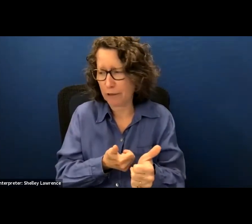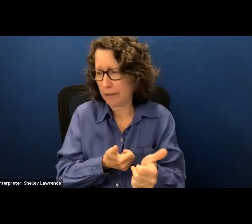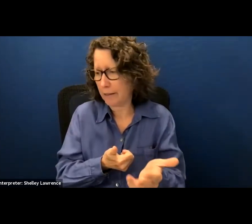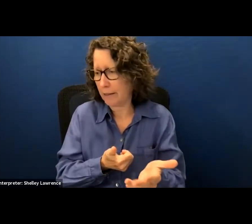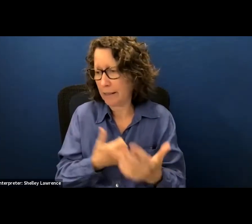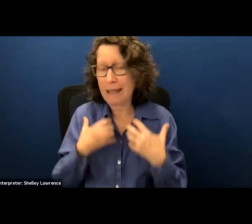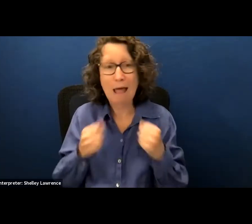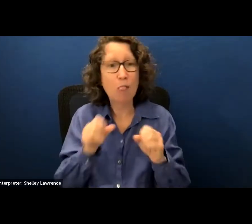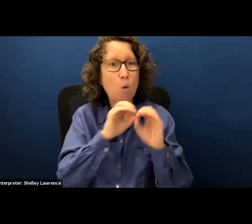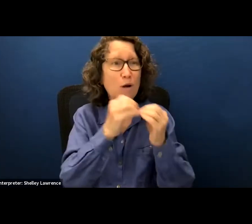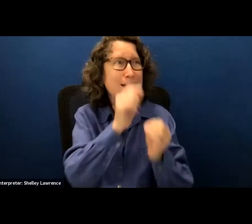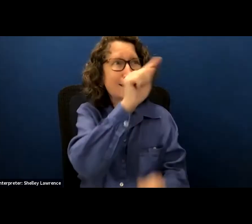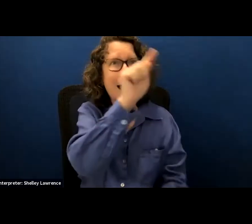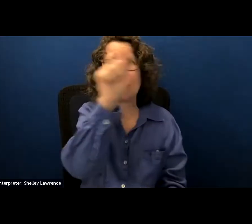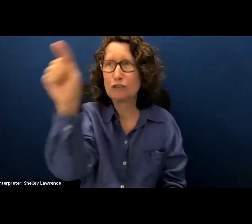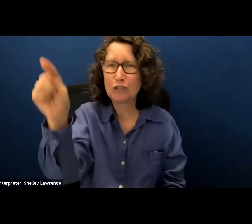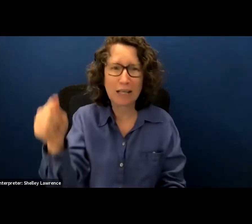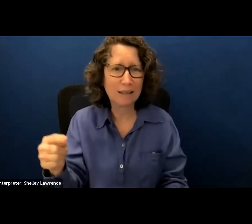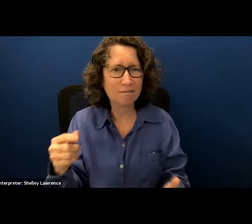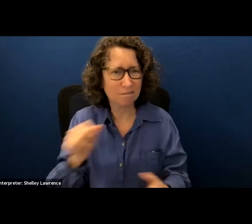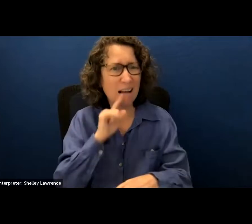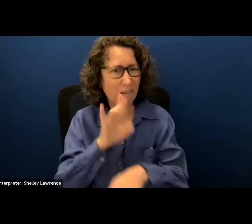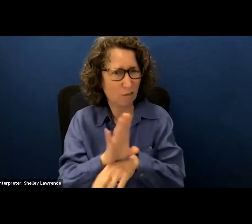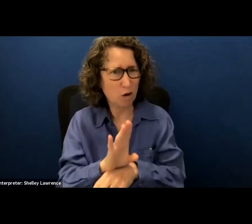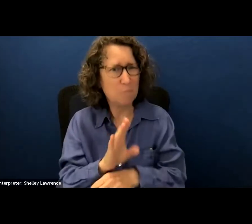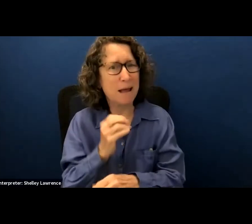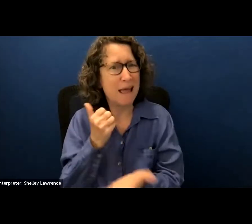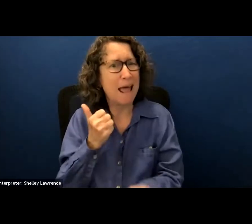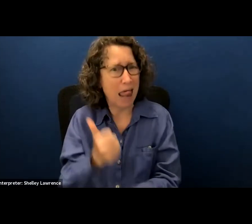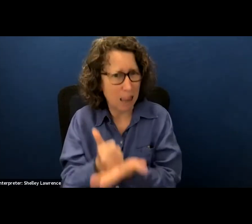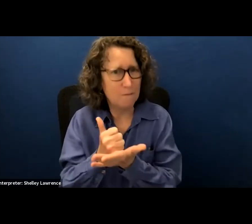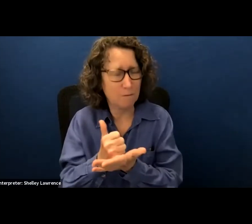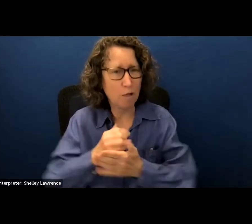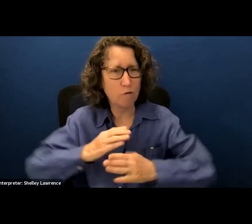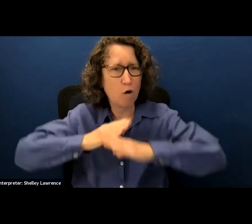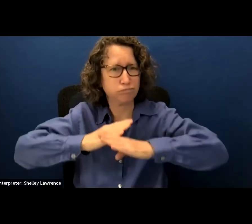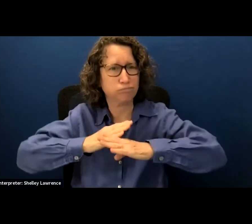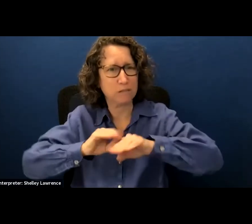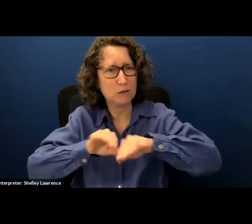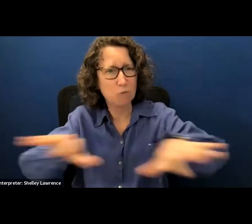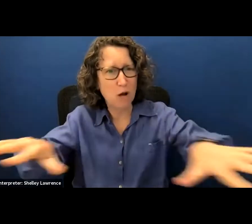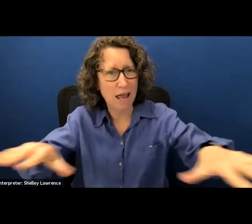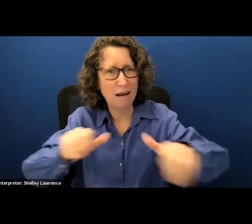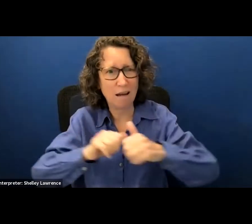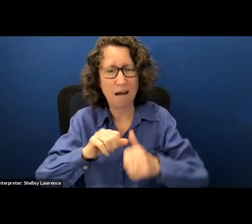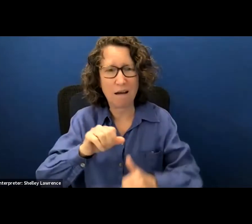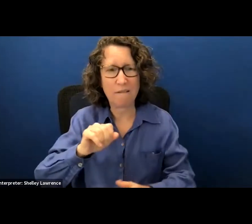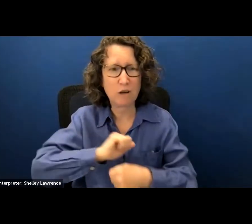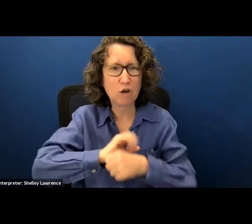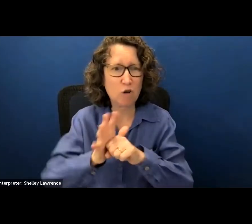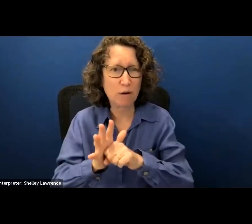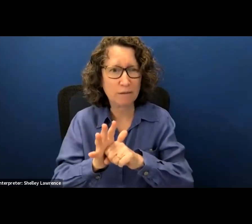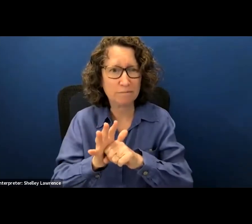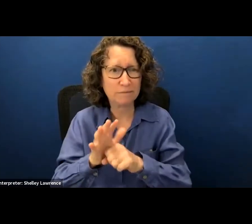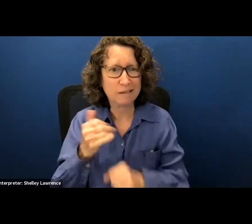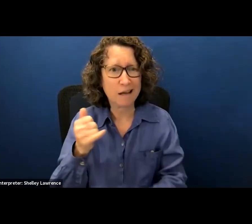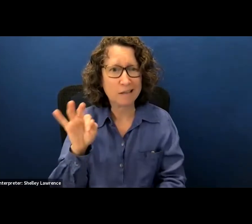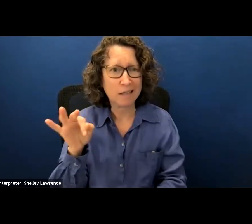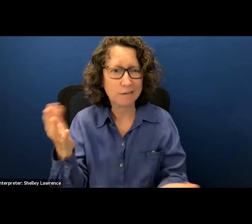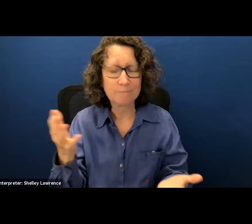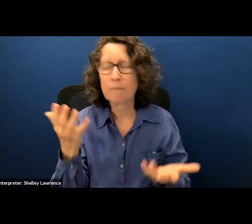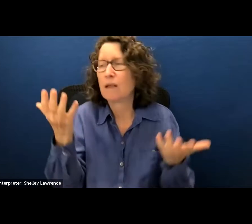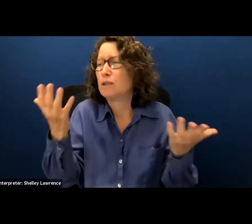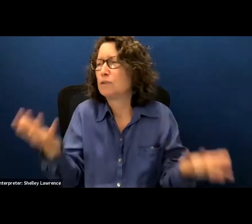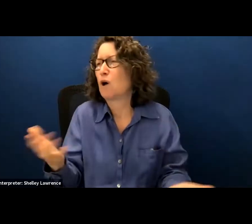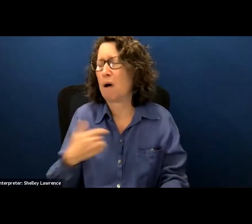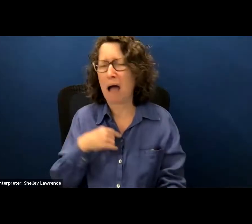health organization has confirmed that they are good for preventing spread of COVID-19. And